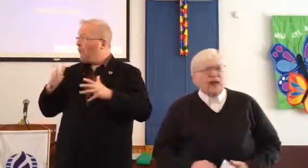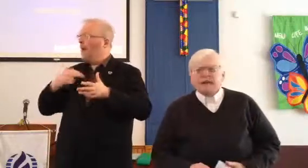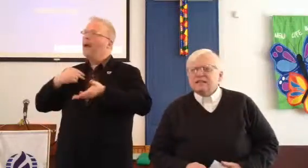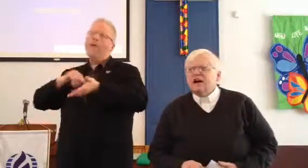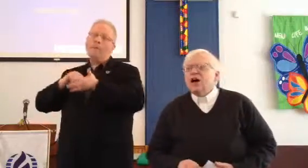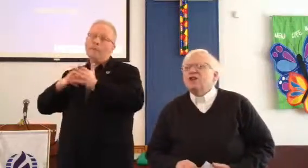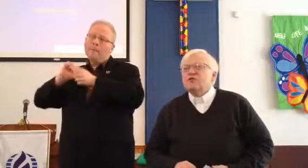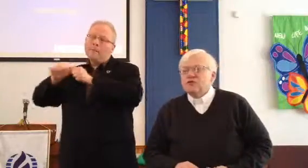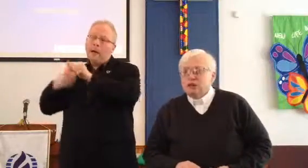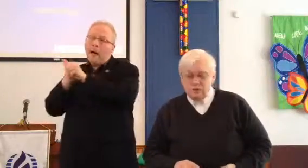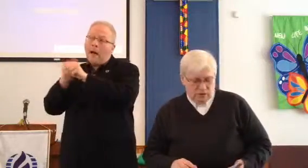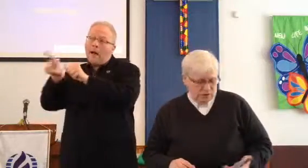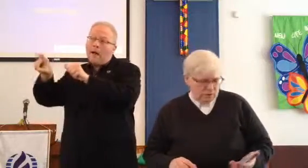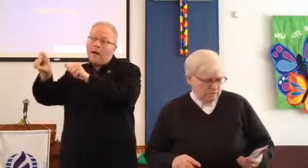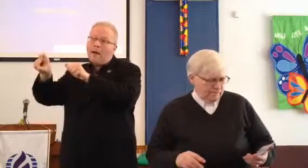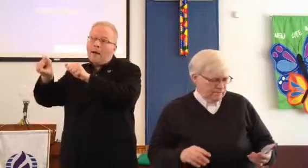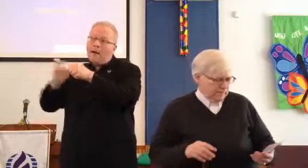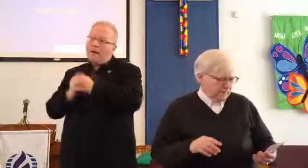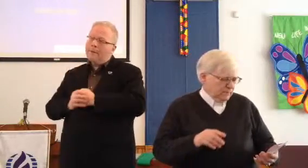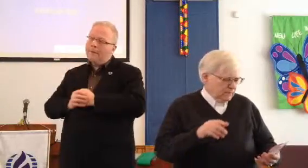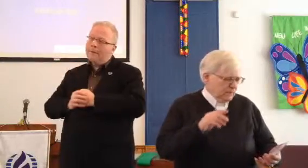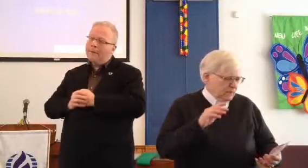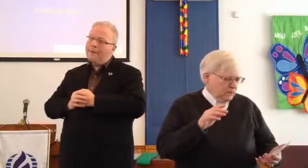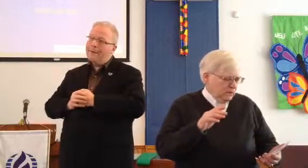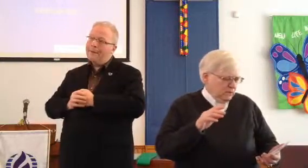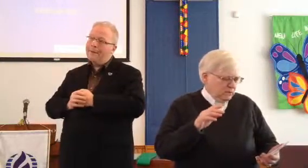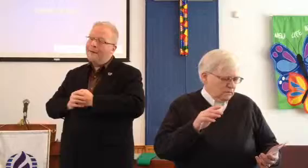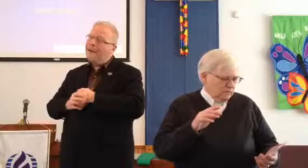Before the last 100 years,